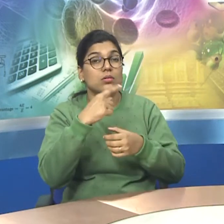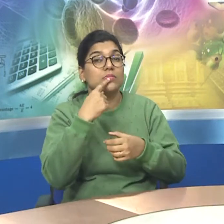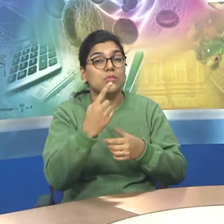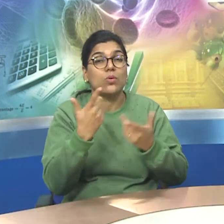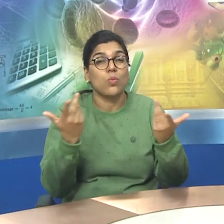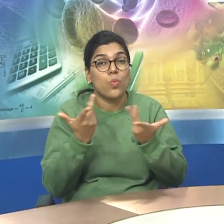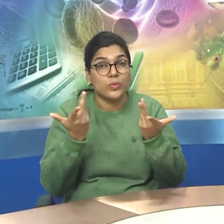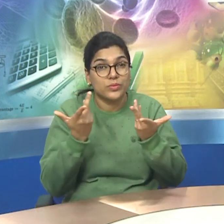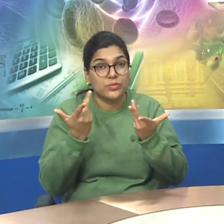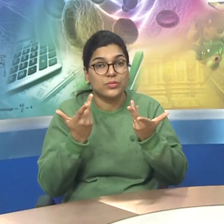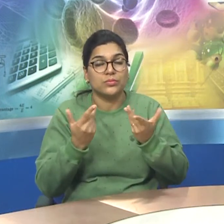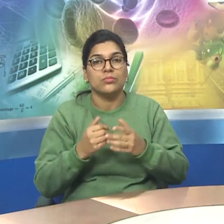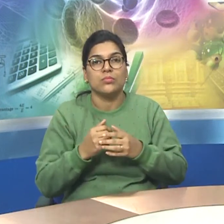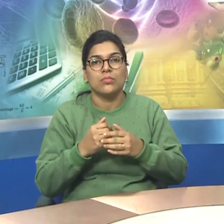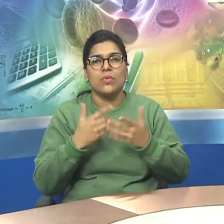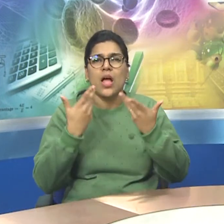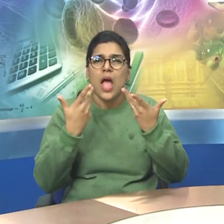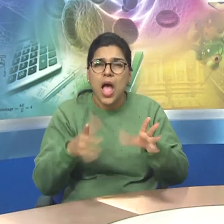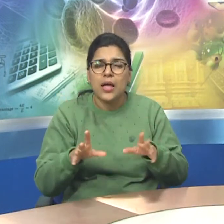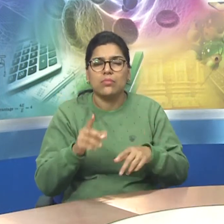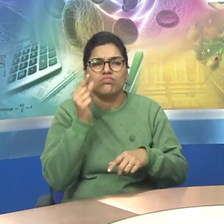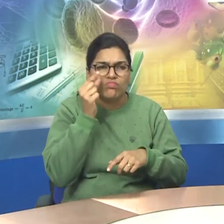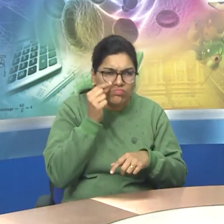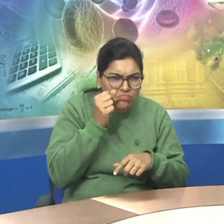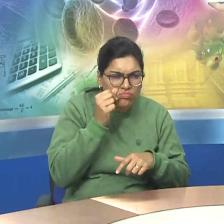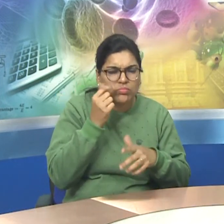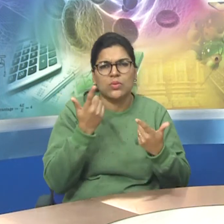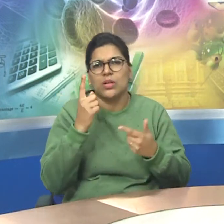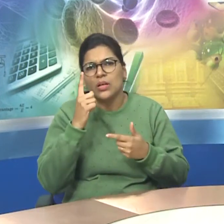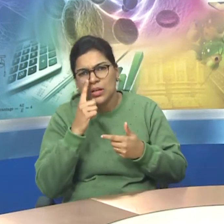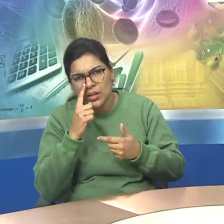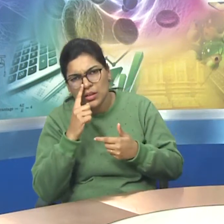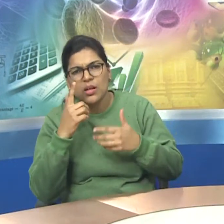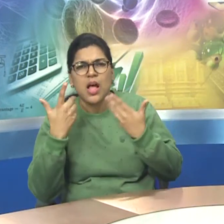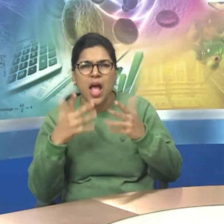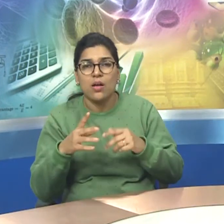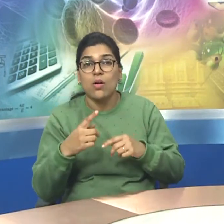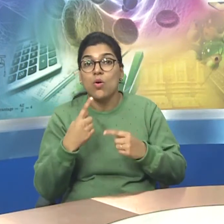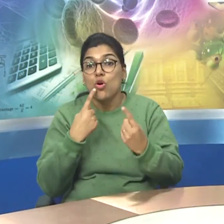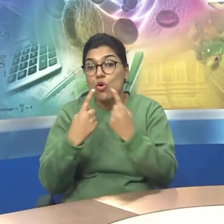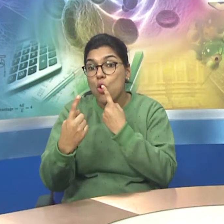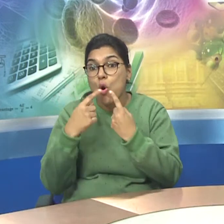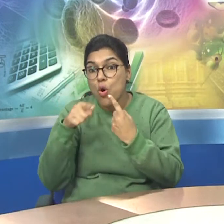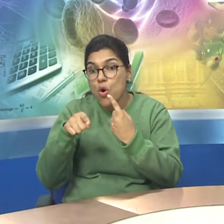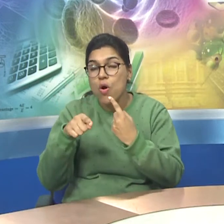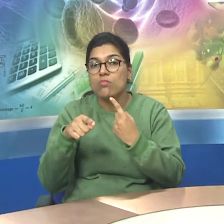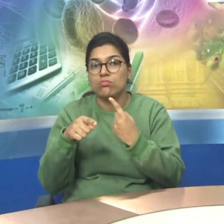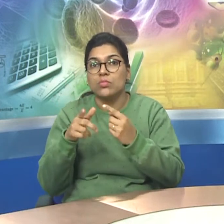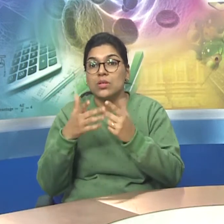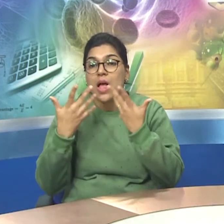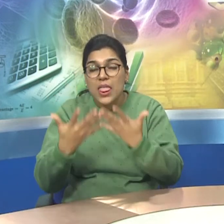Cat got your tongue. It means why he or she is not saying anything.